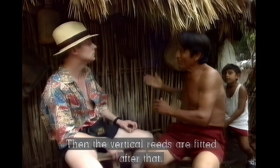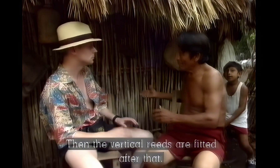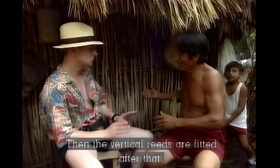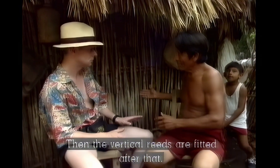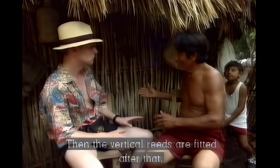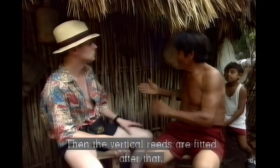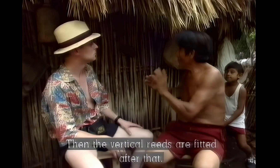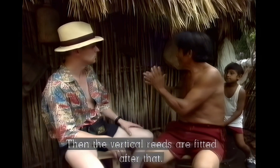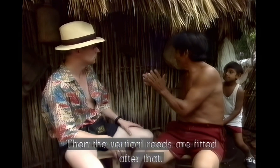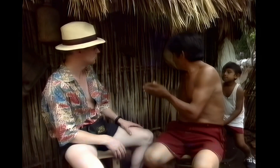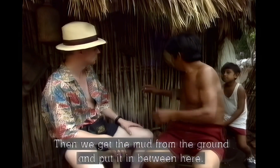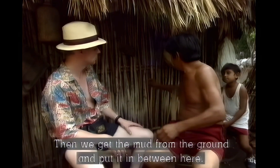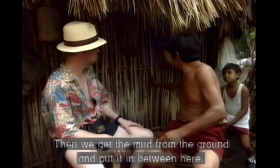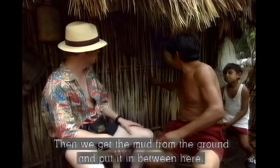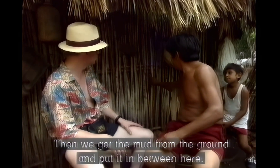Then the vertical reeds are fitted after that.